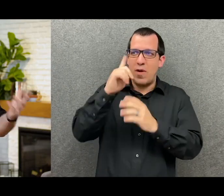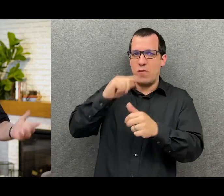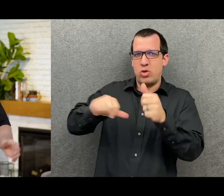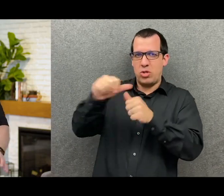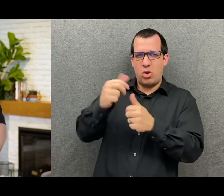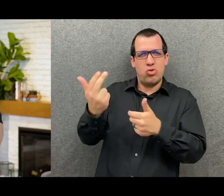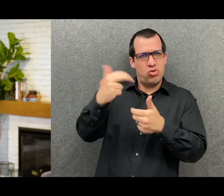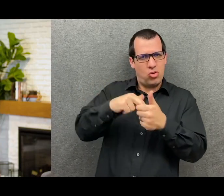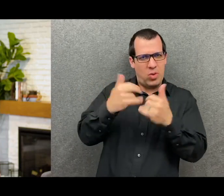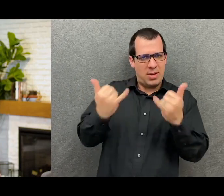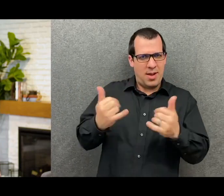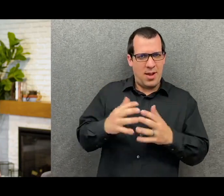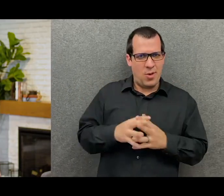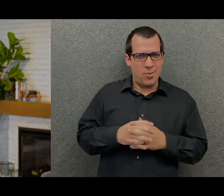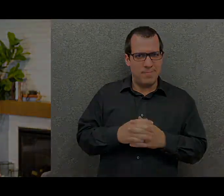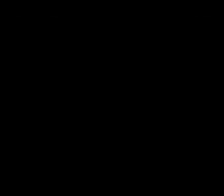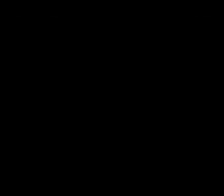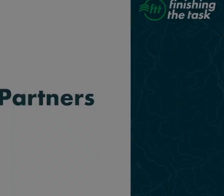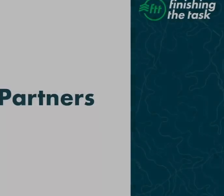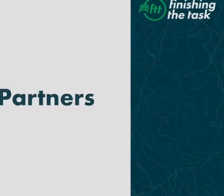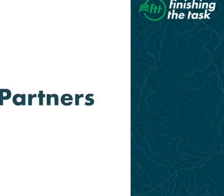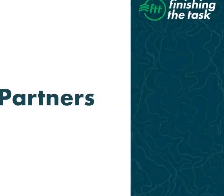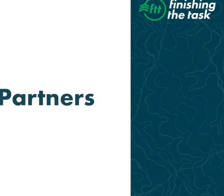other. Let's join together.